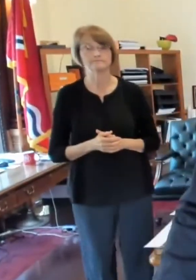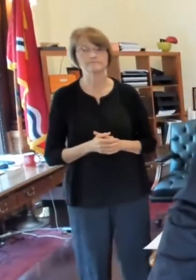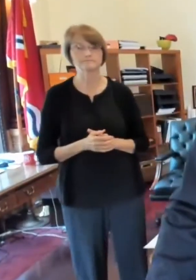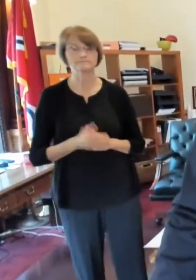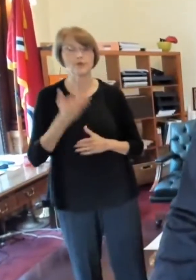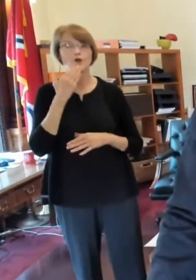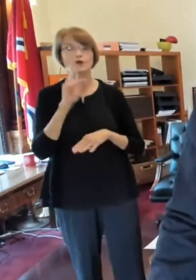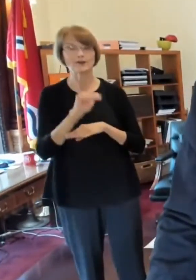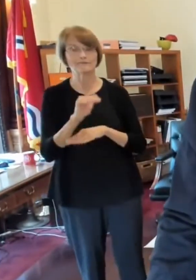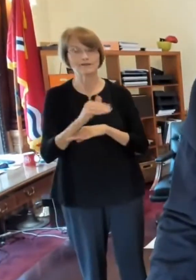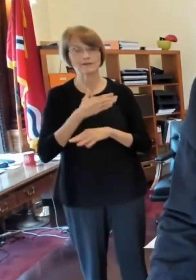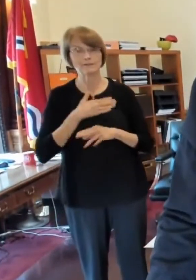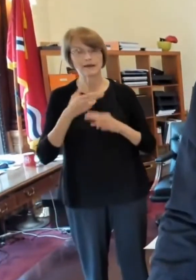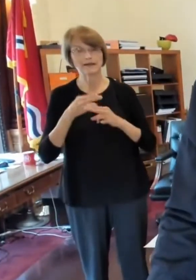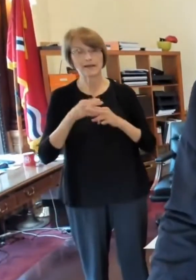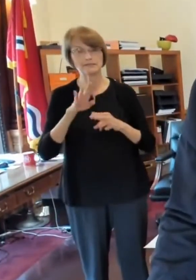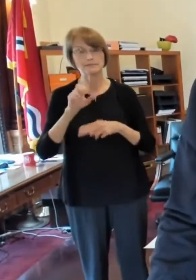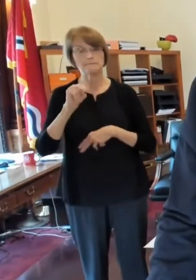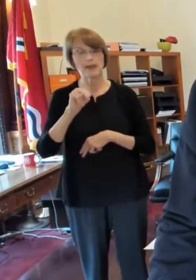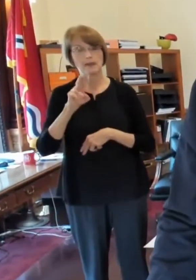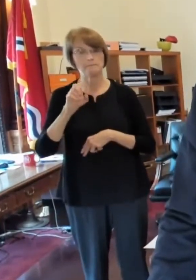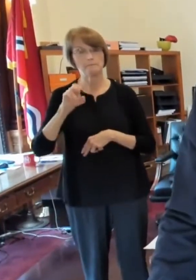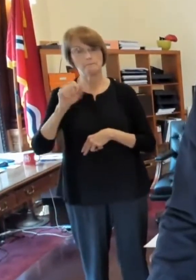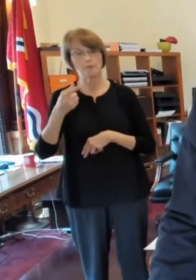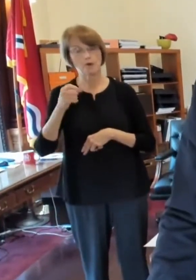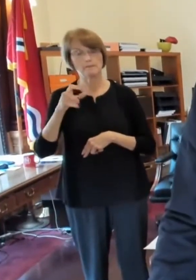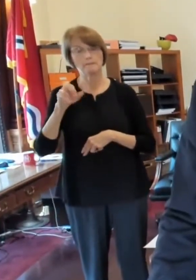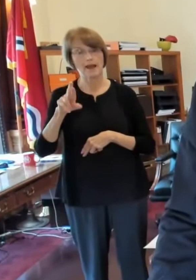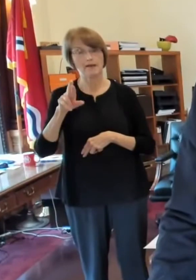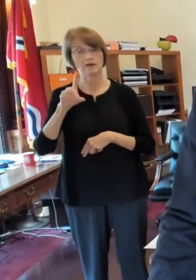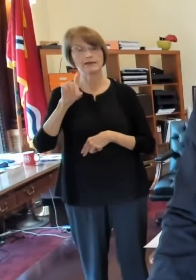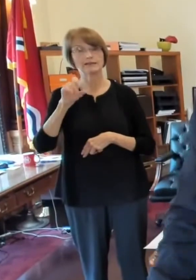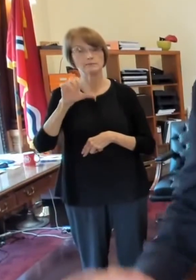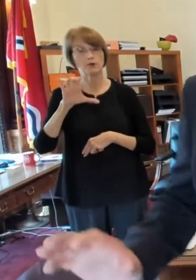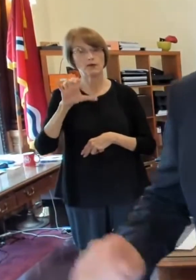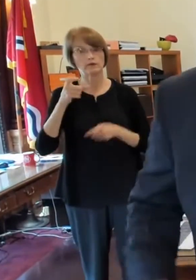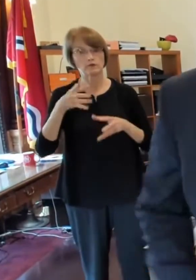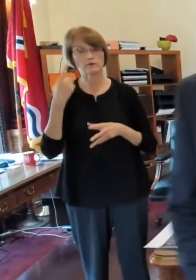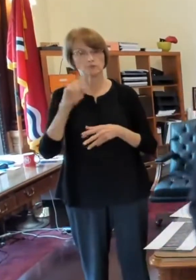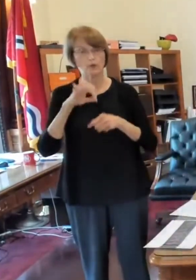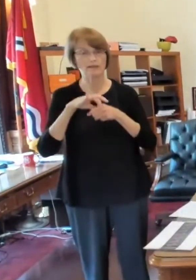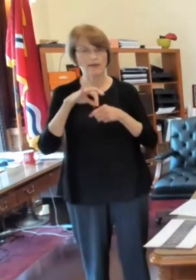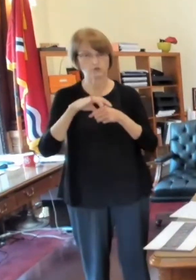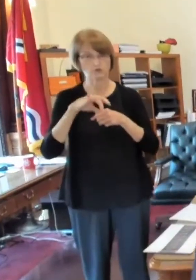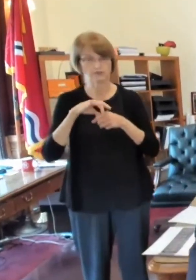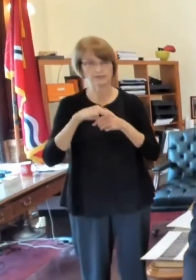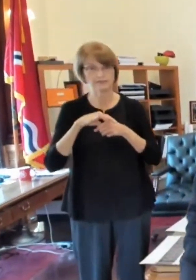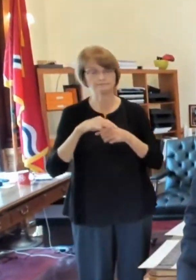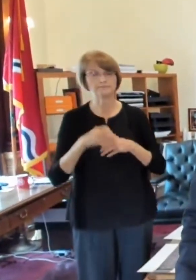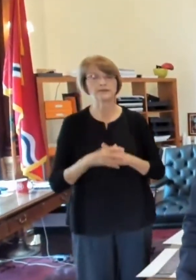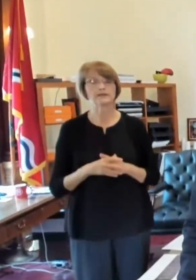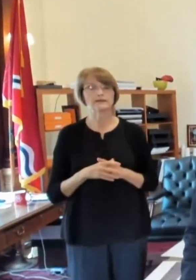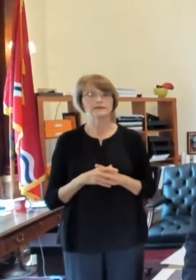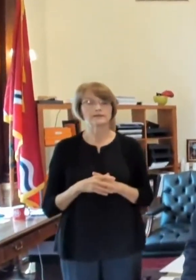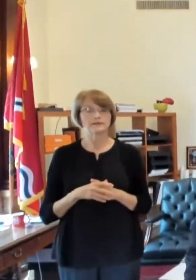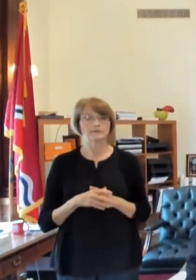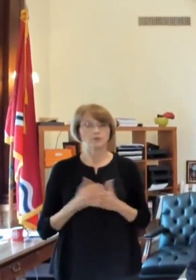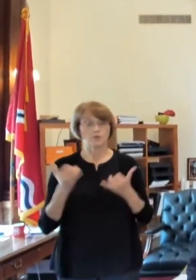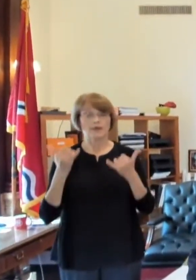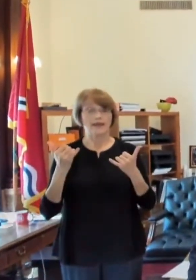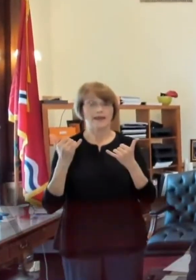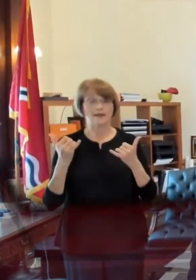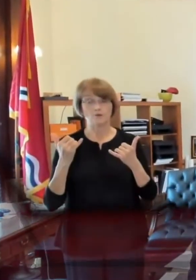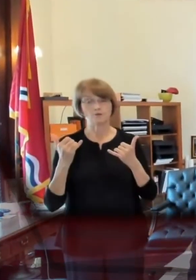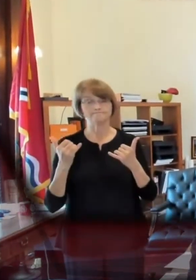Good afternoon. My name is Ben Borgmeyer. I'm the Democratic Director at the Board of Elections. And I just wanted to take time